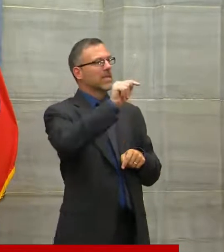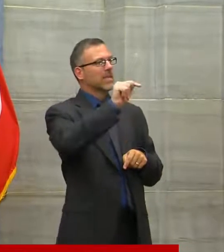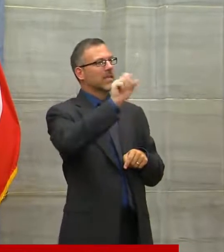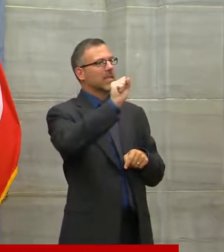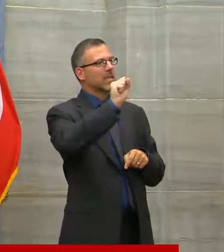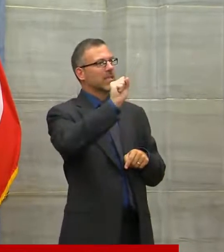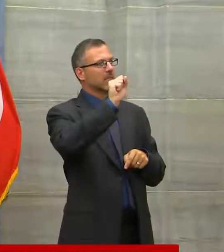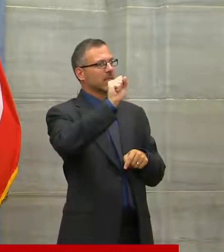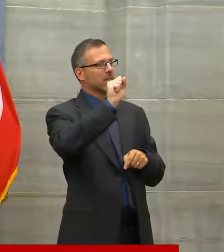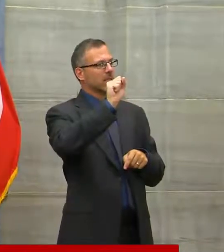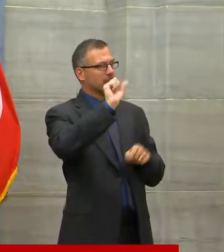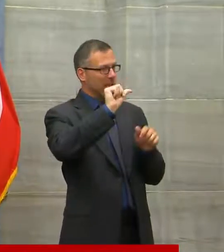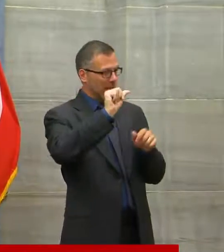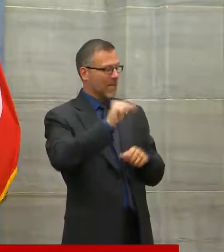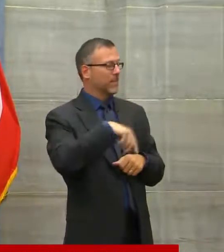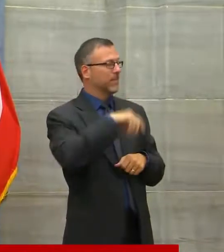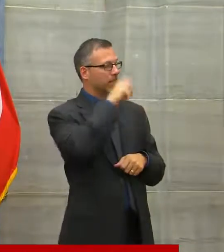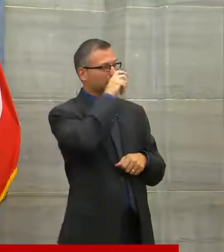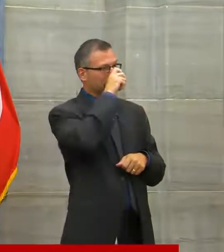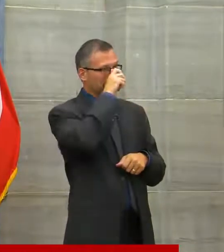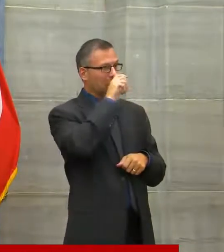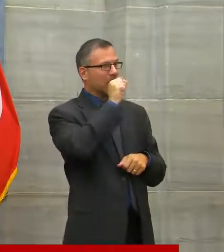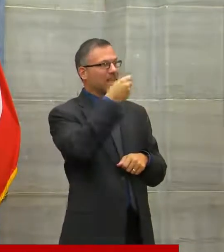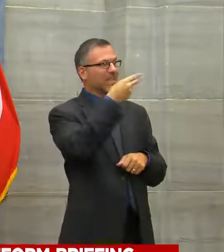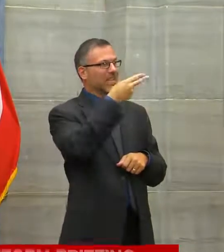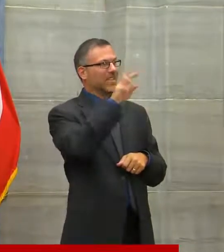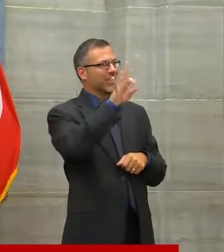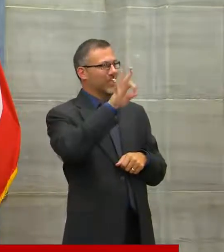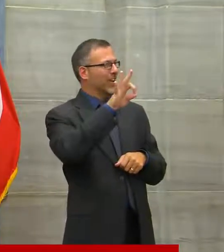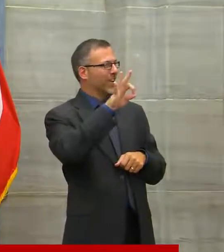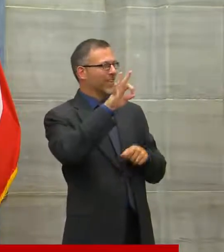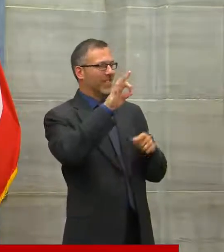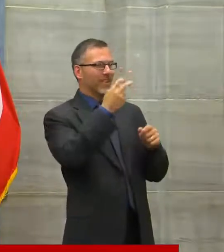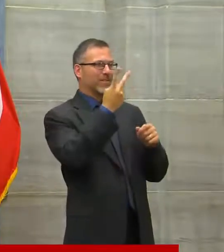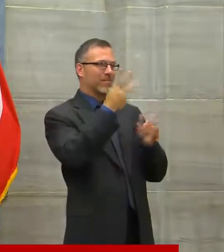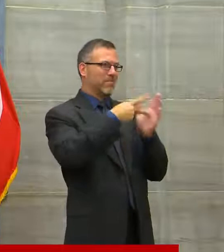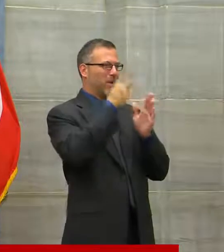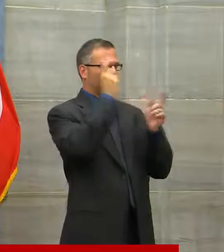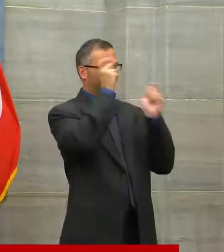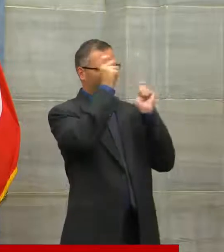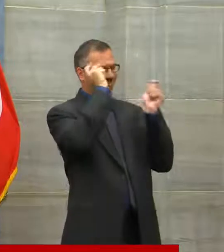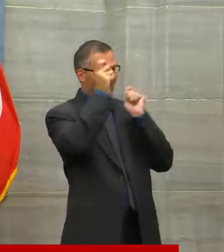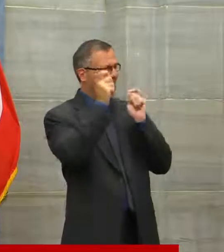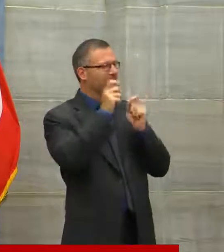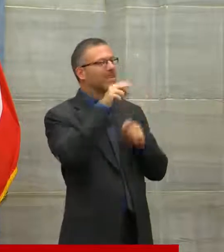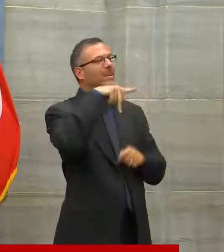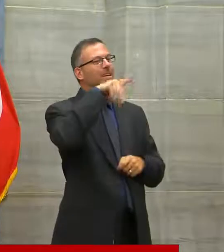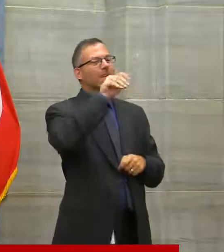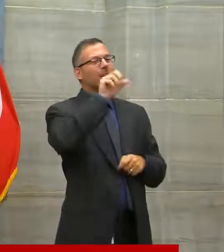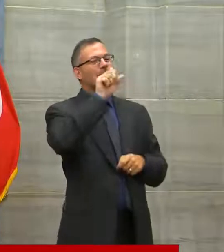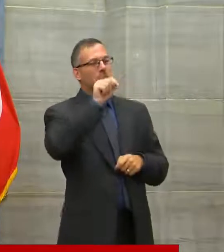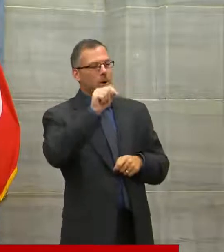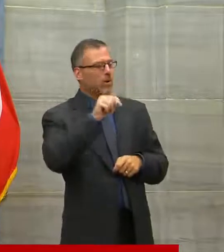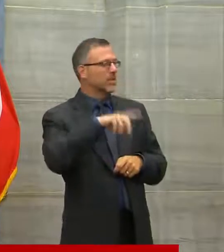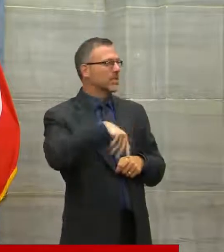Association. I know the sheriff was pulling double hats there, and Post, as well as THP, as we work to improve